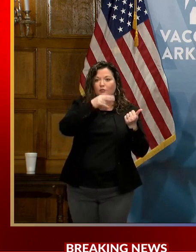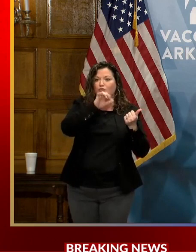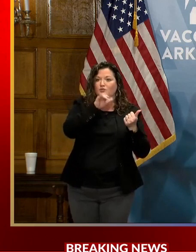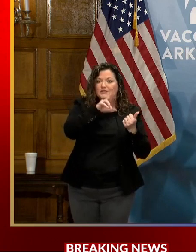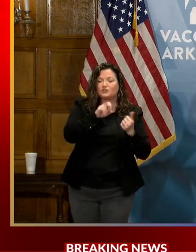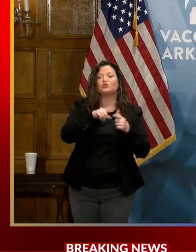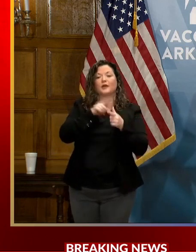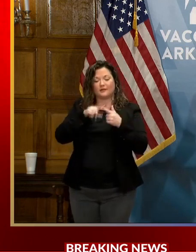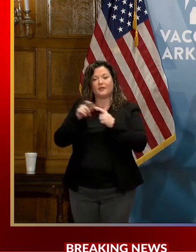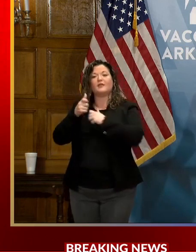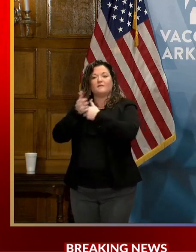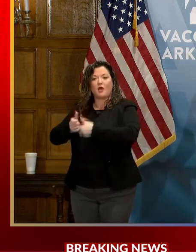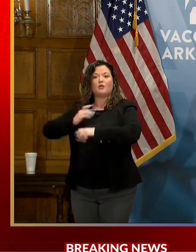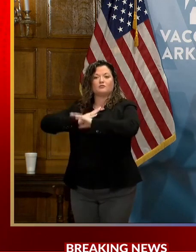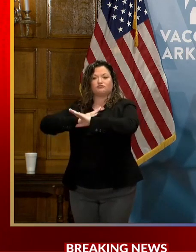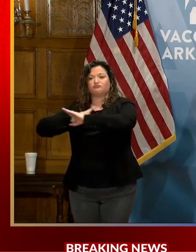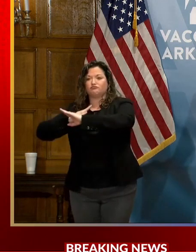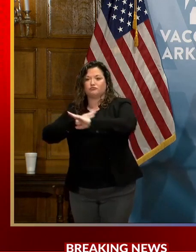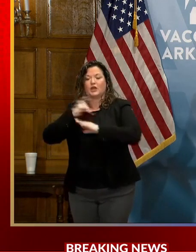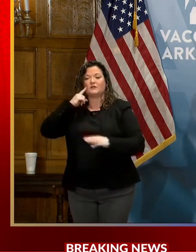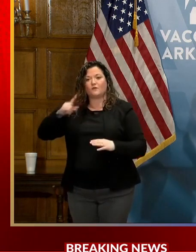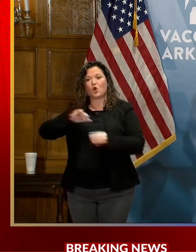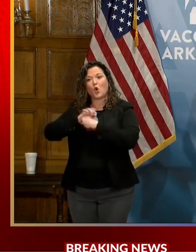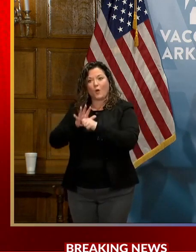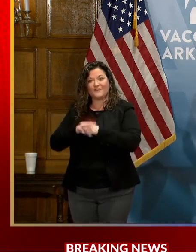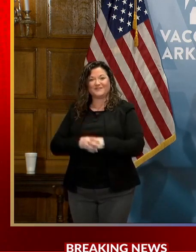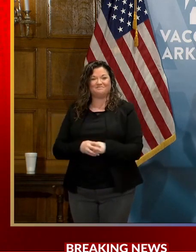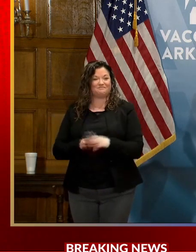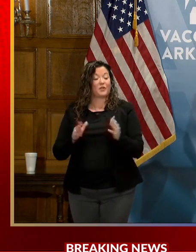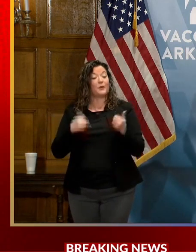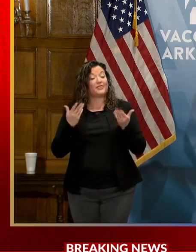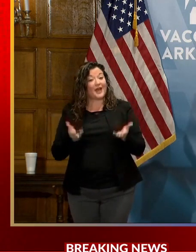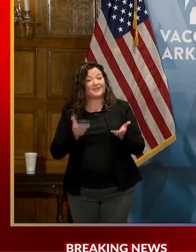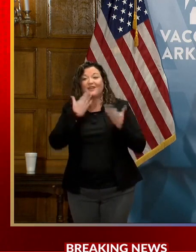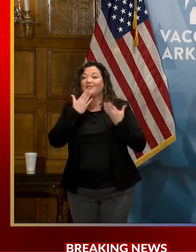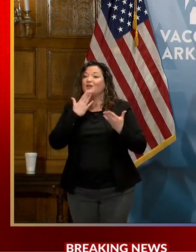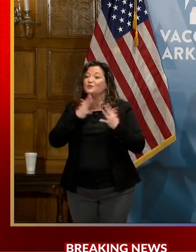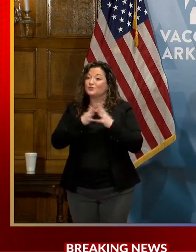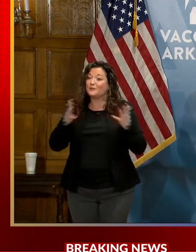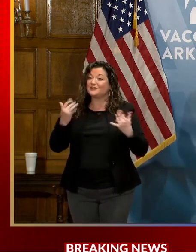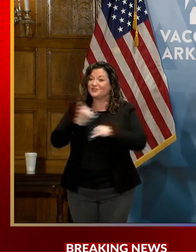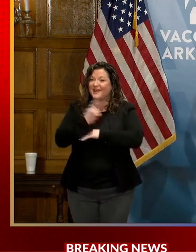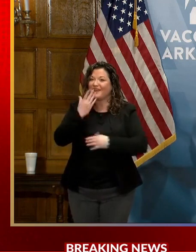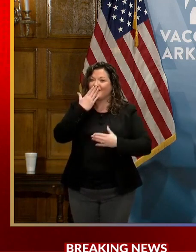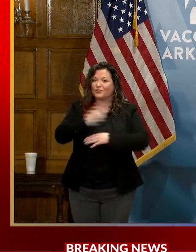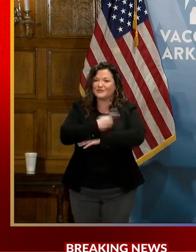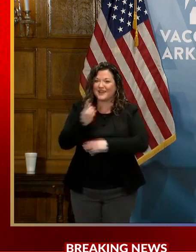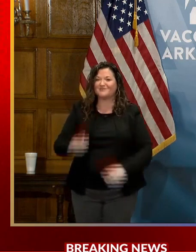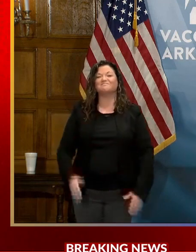COVID protocols. All right, with that, thank you very much today. Have a good day.